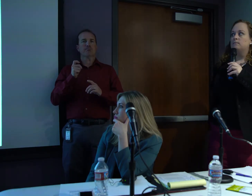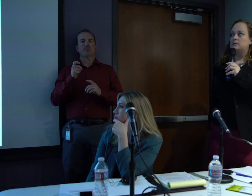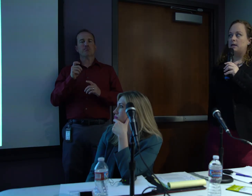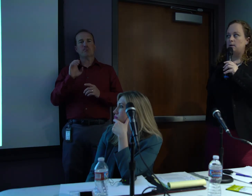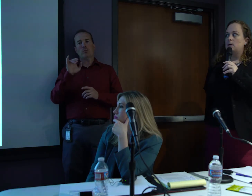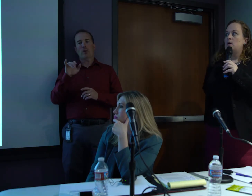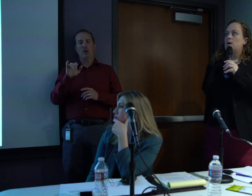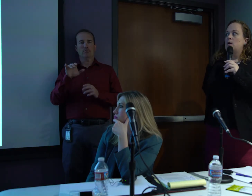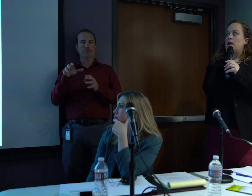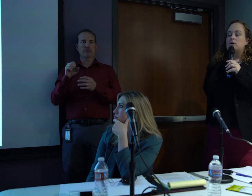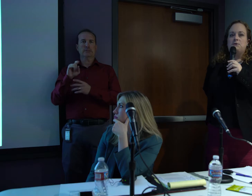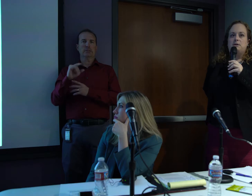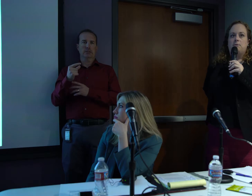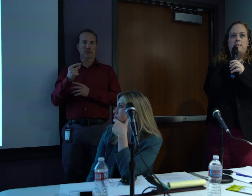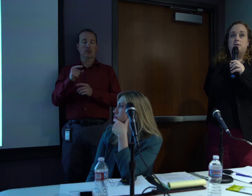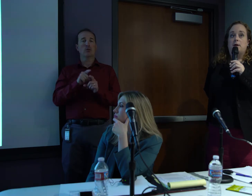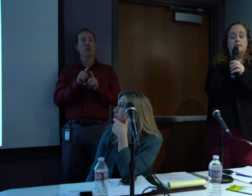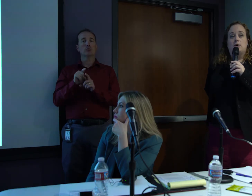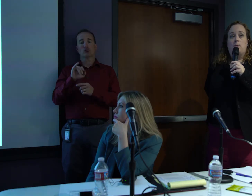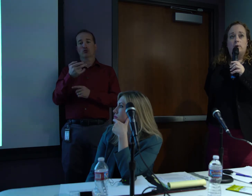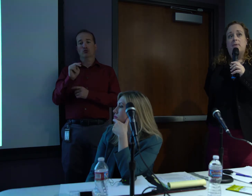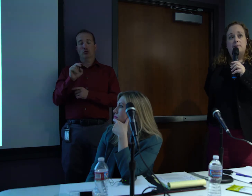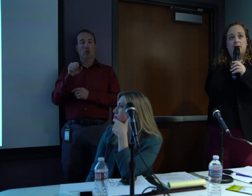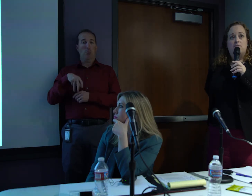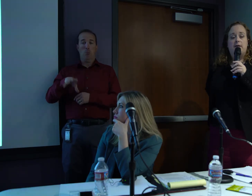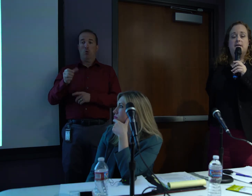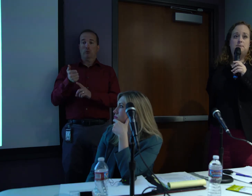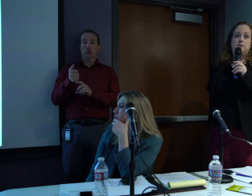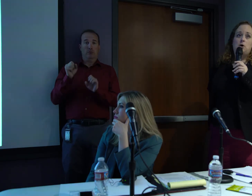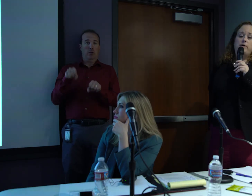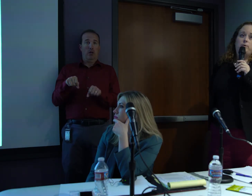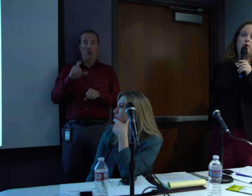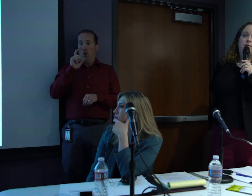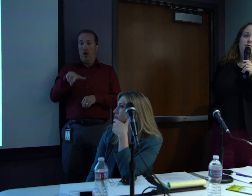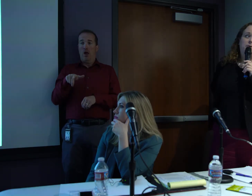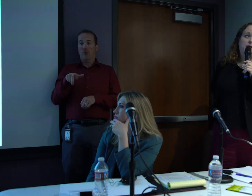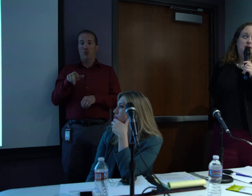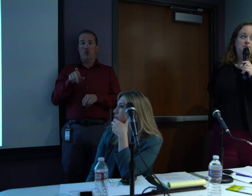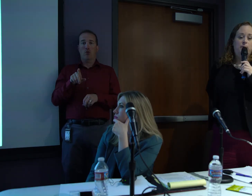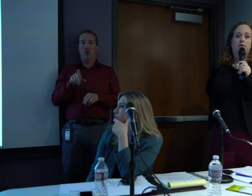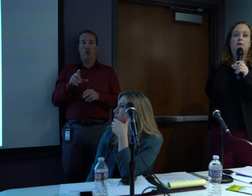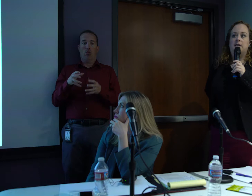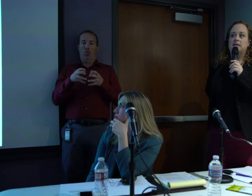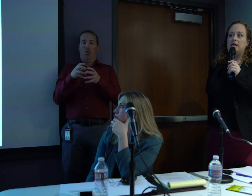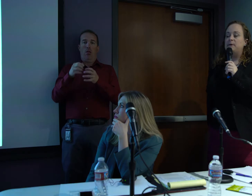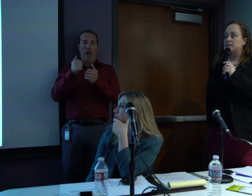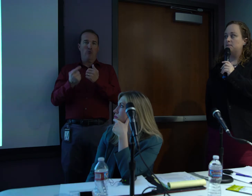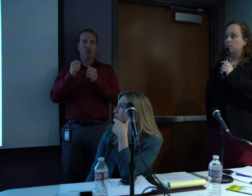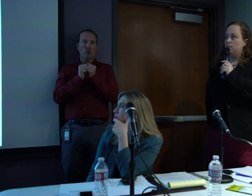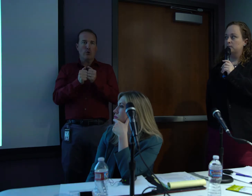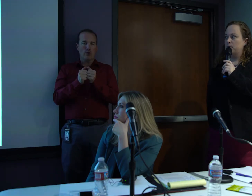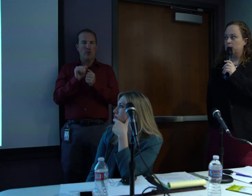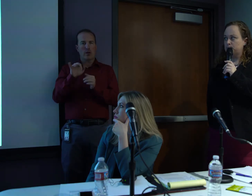the setting. And also that, maybe John gets to go bowling by himself. He's not supposed to go everywhere with everybody he lives with. That's a key